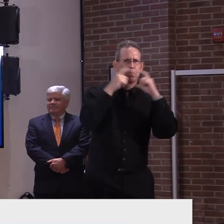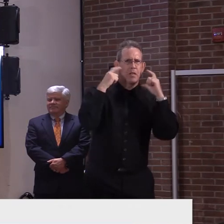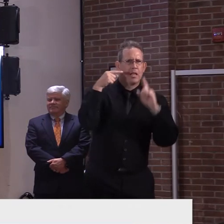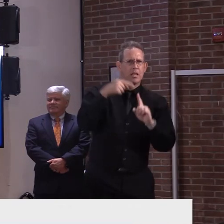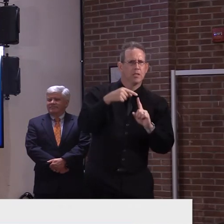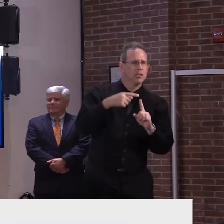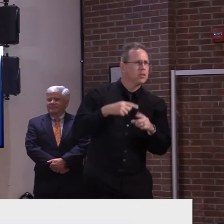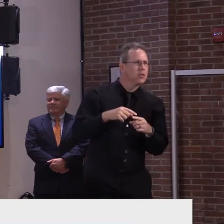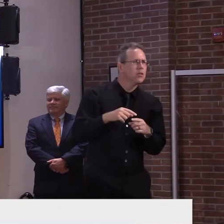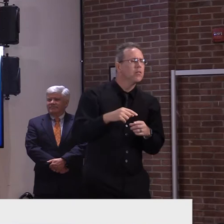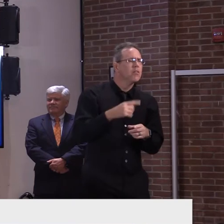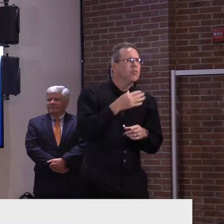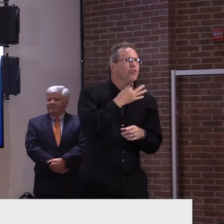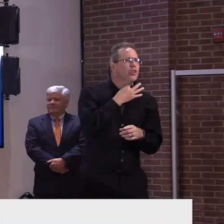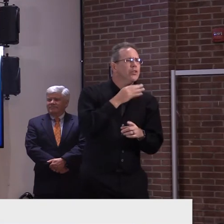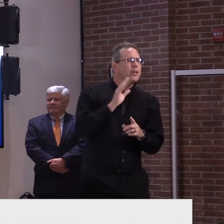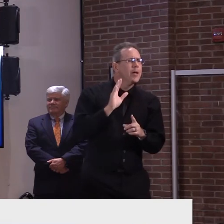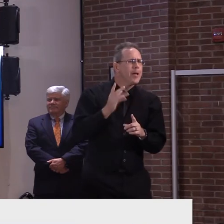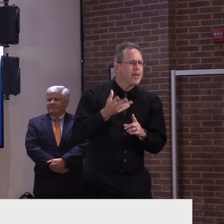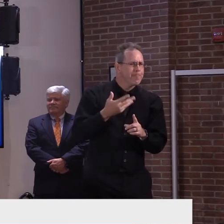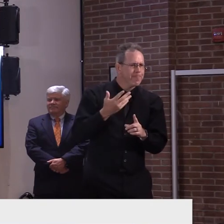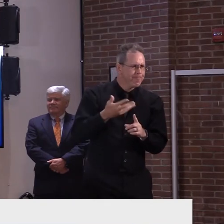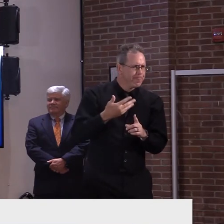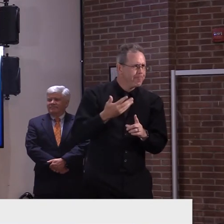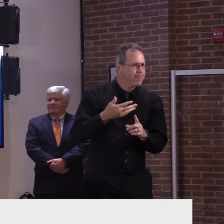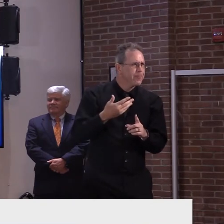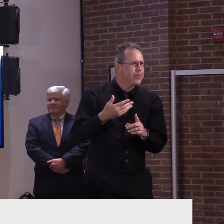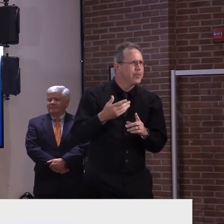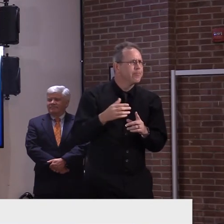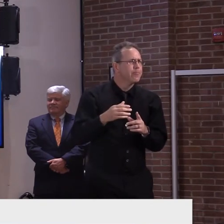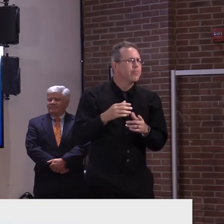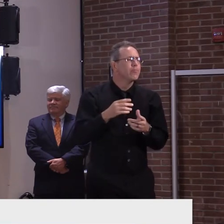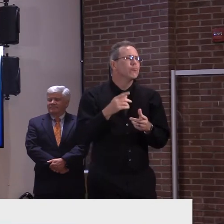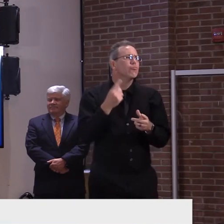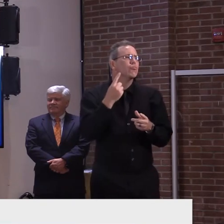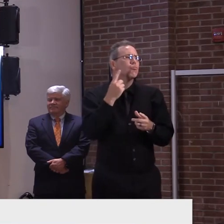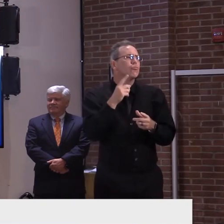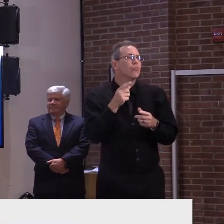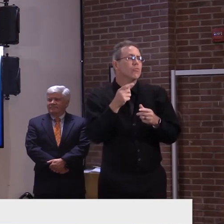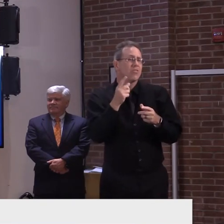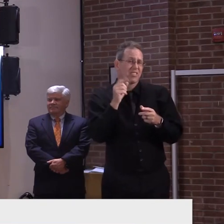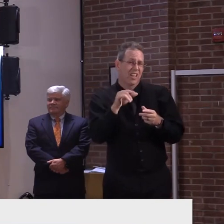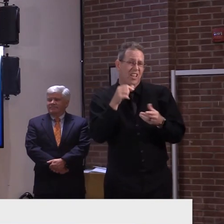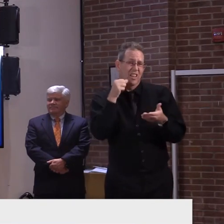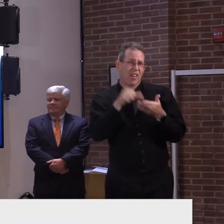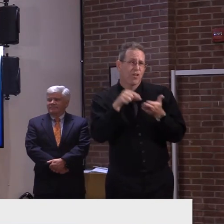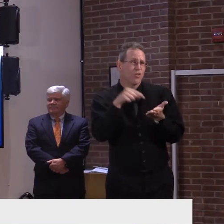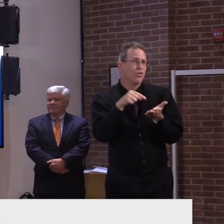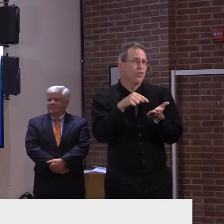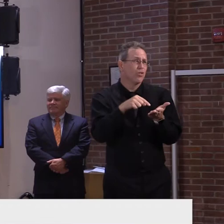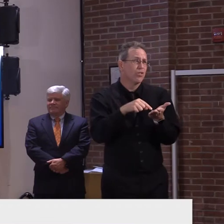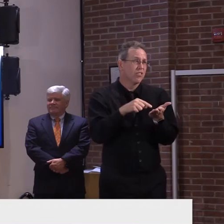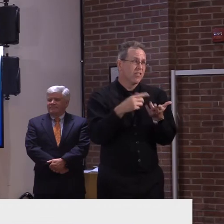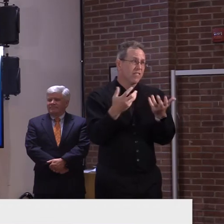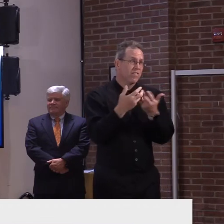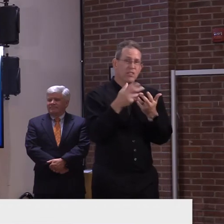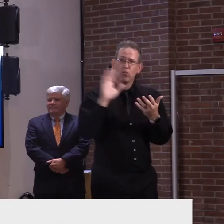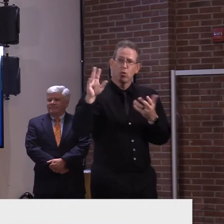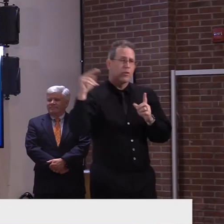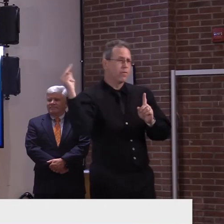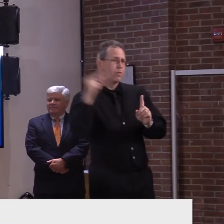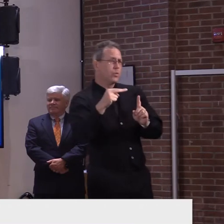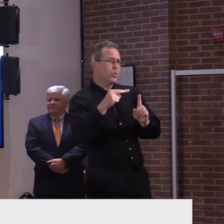letter affected the way you view the situation and what Vermonters should make of